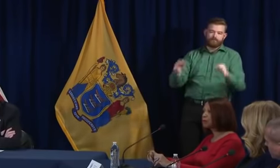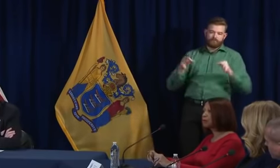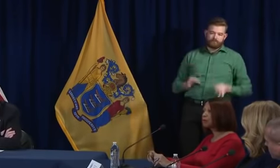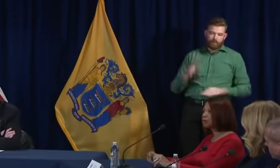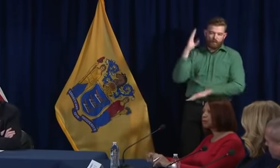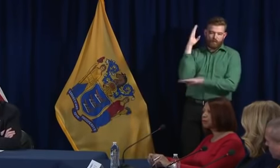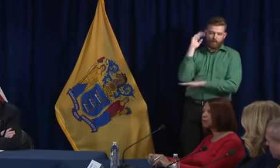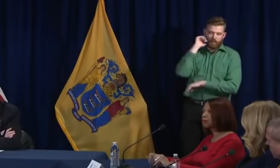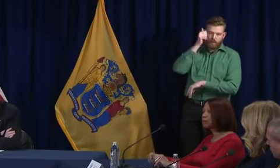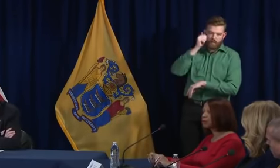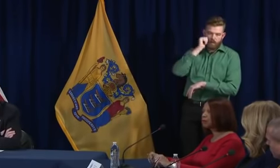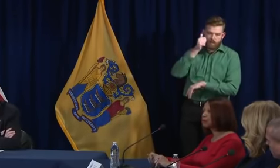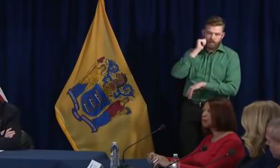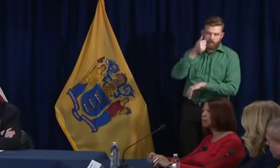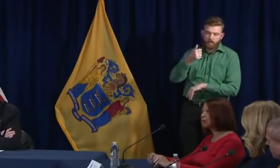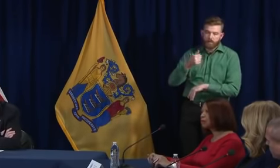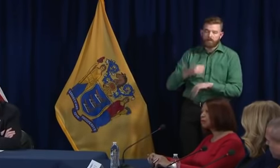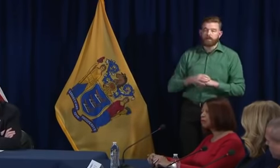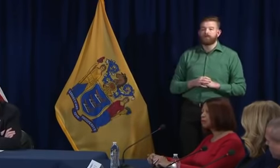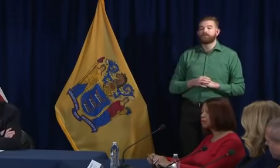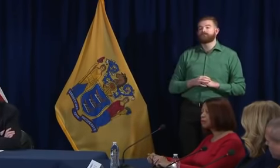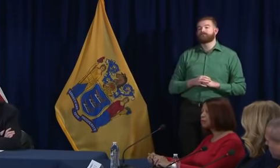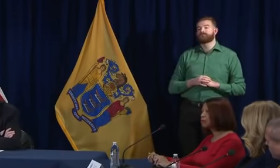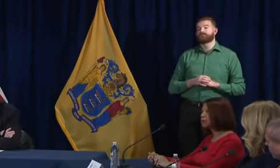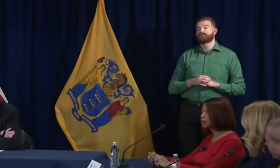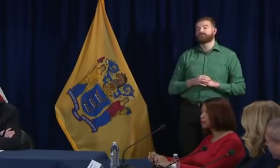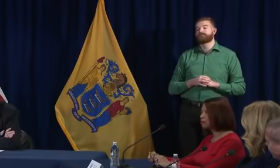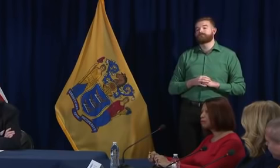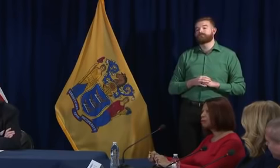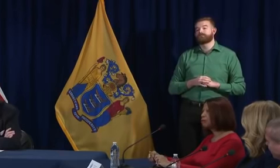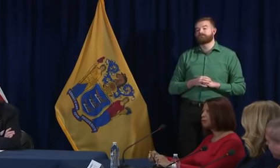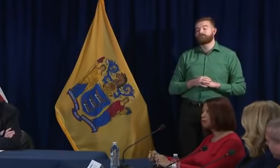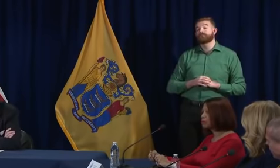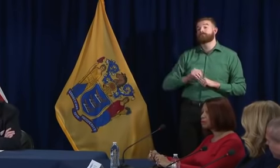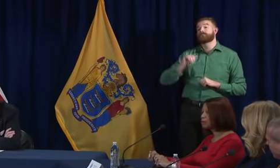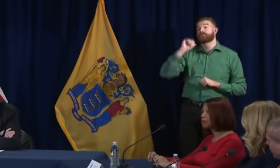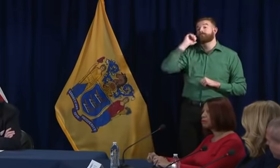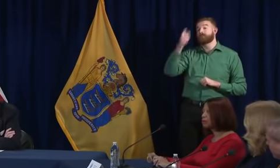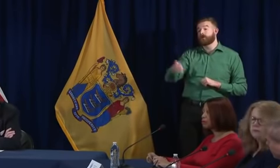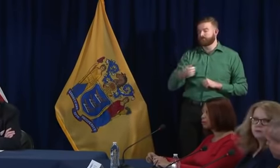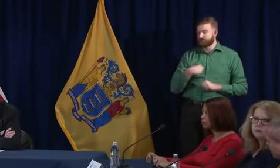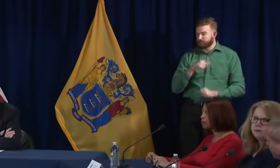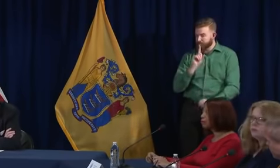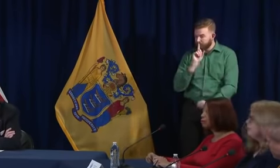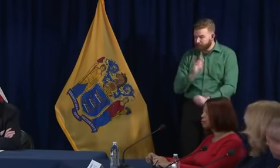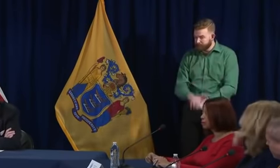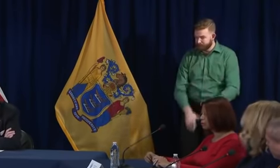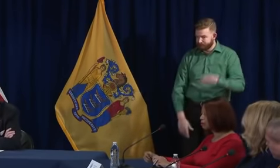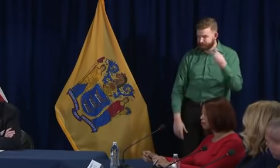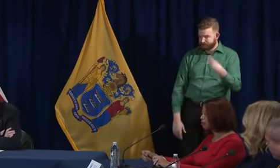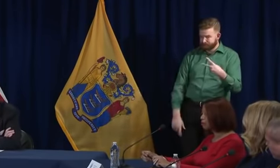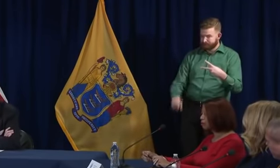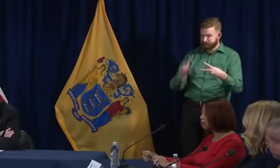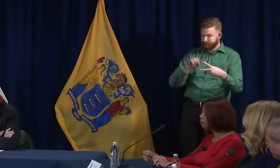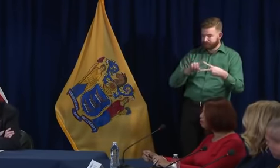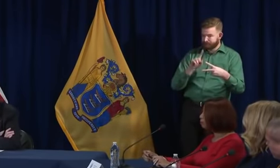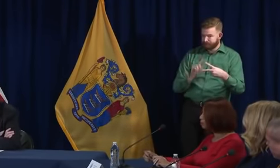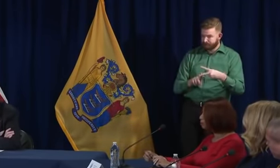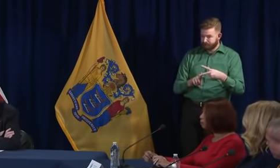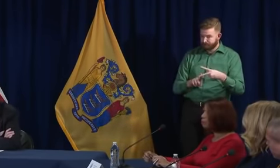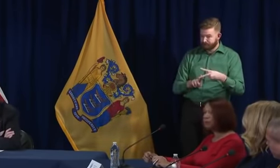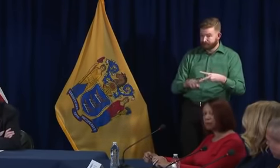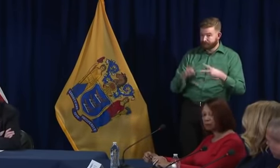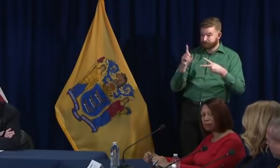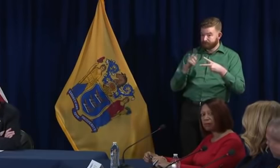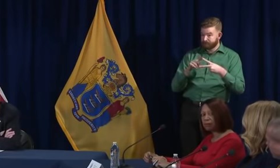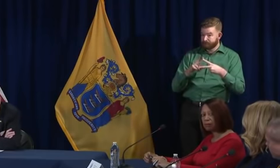on. We've promised 2 things for tomorrow. One is the details regarding the Bergen